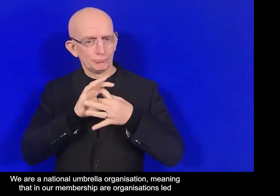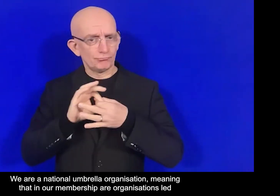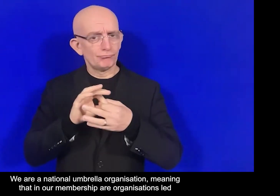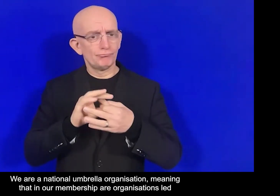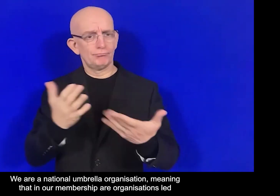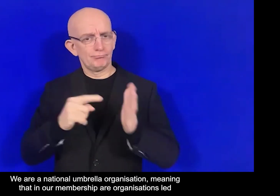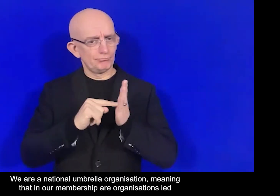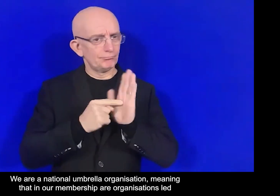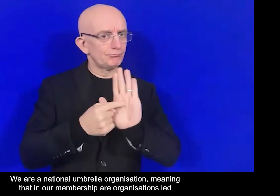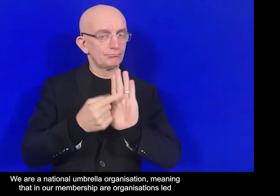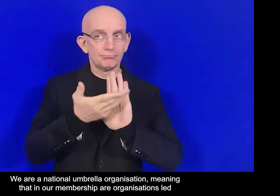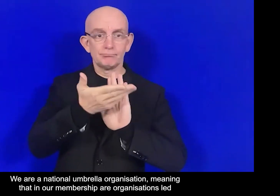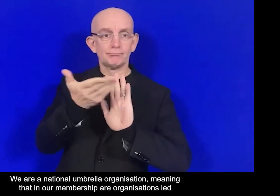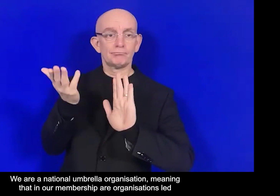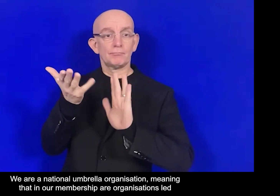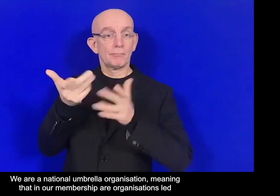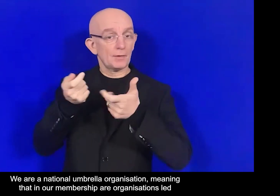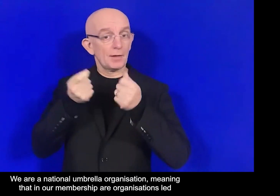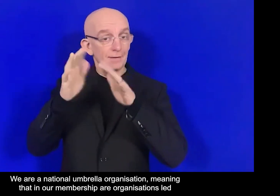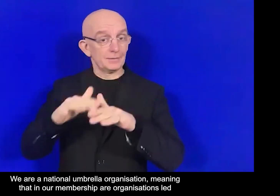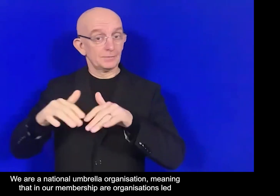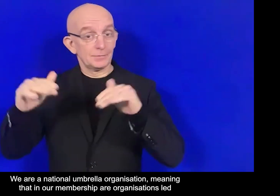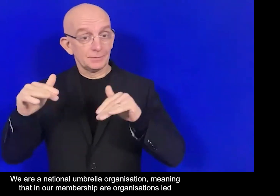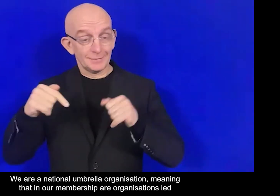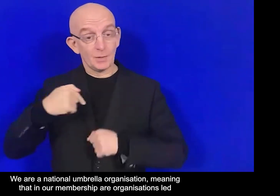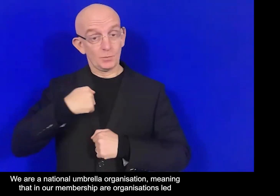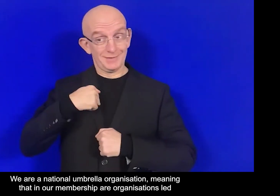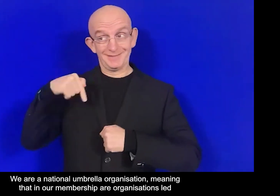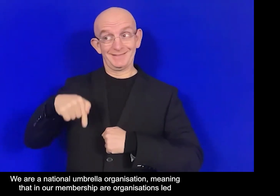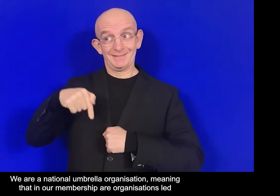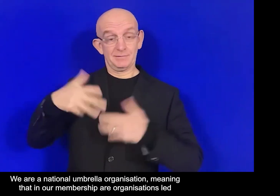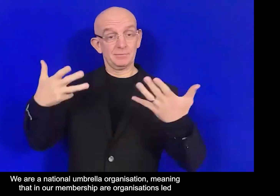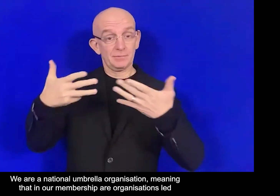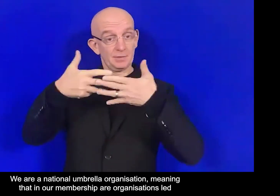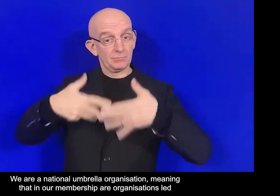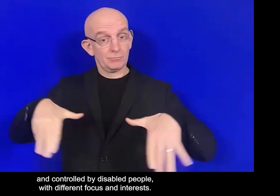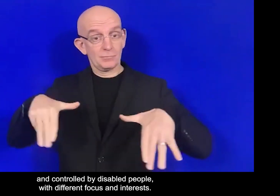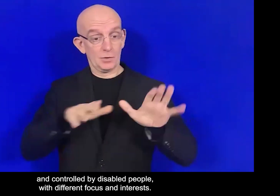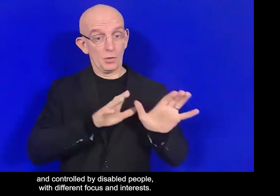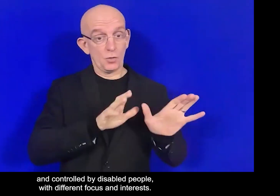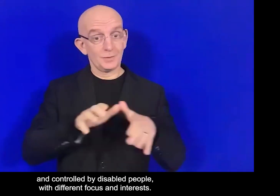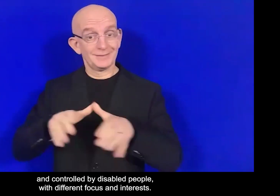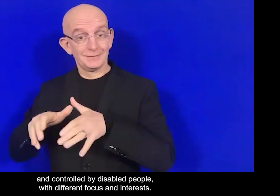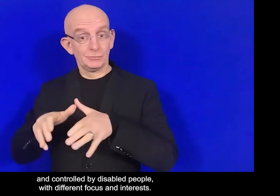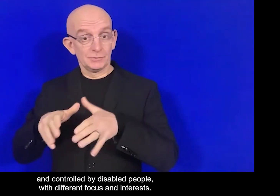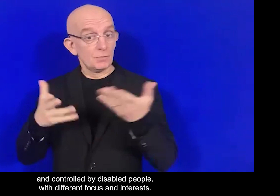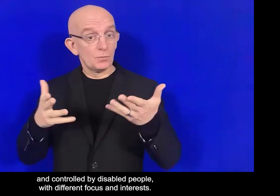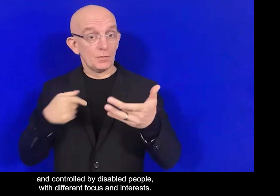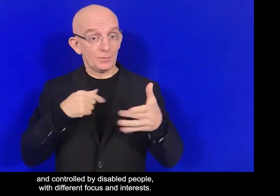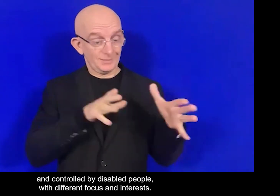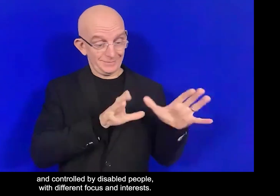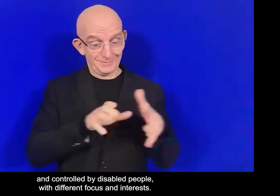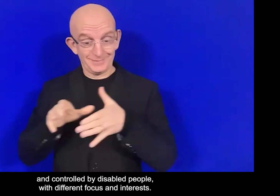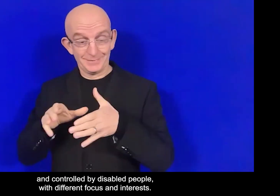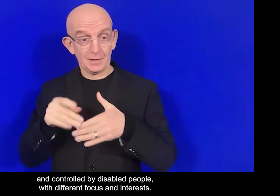organization, meaning that in our membership, our organization is led and controlled by disabled